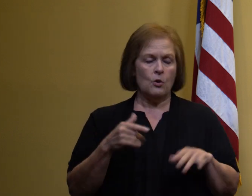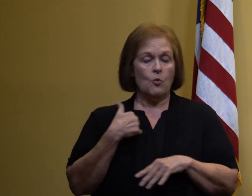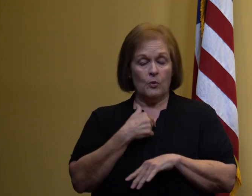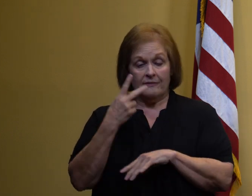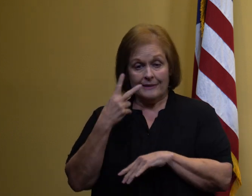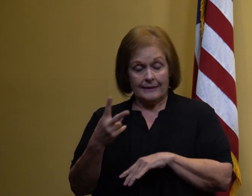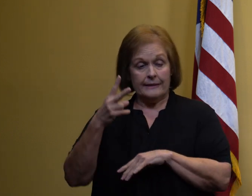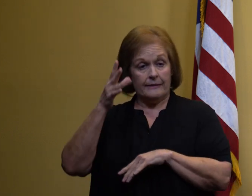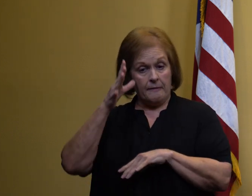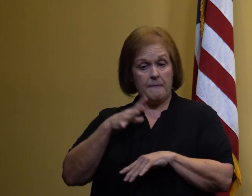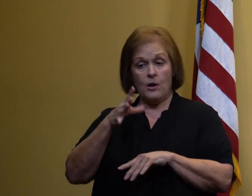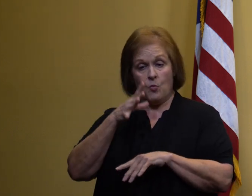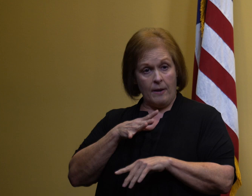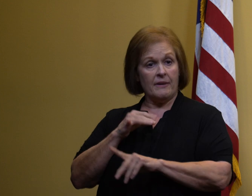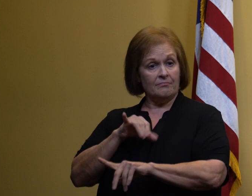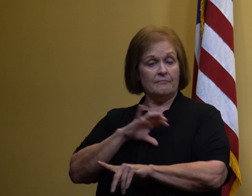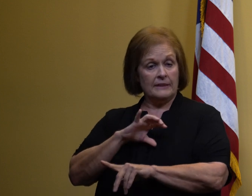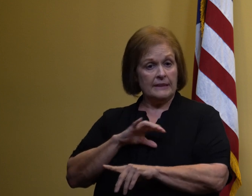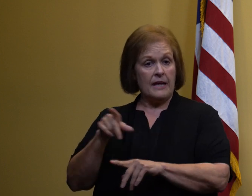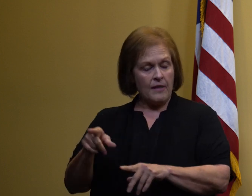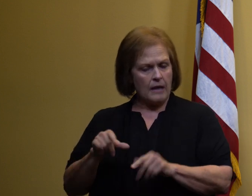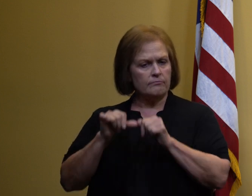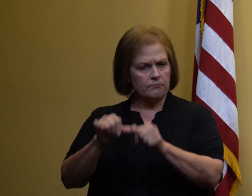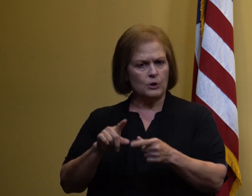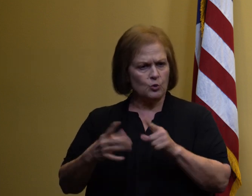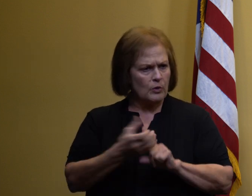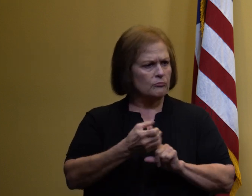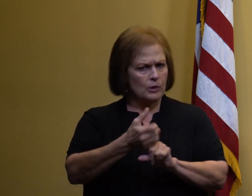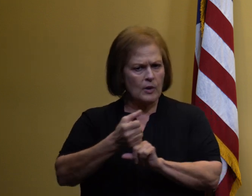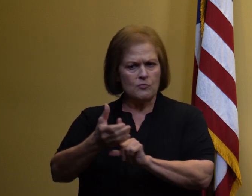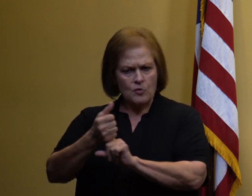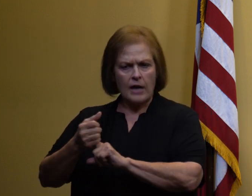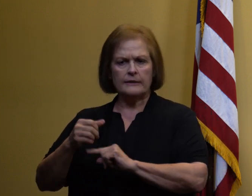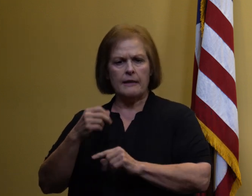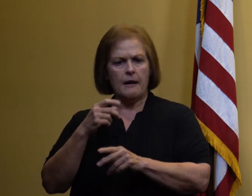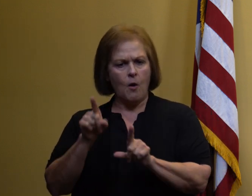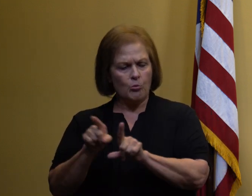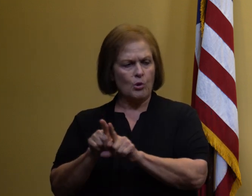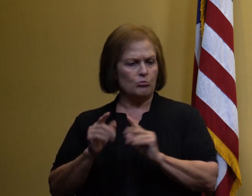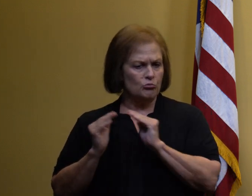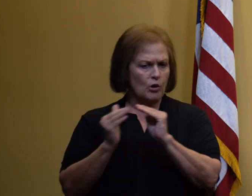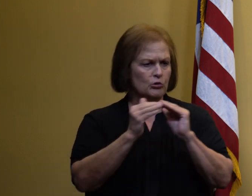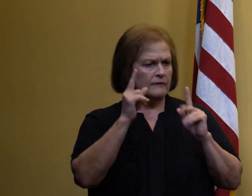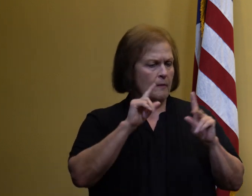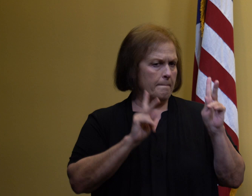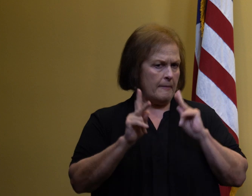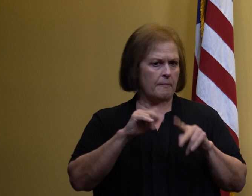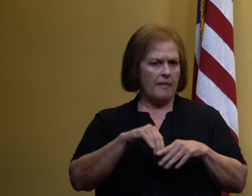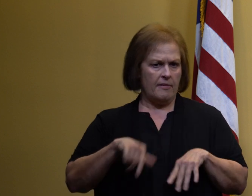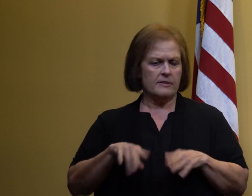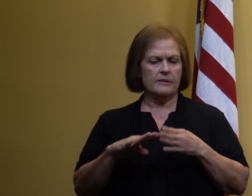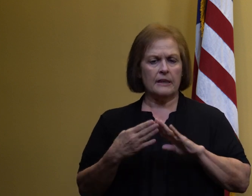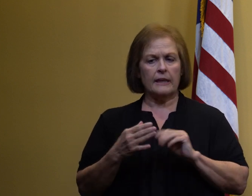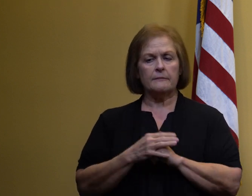men and women of our department continue to make solid arrests and, again, justice for victims in this city. So